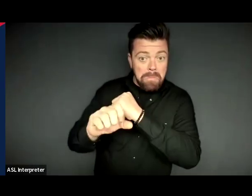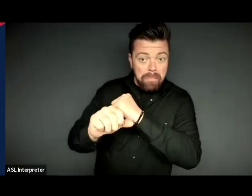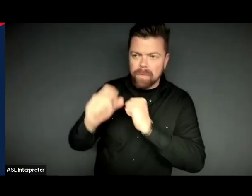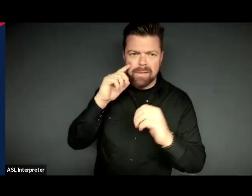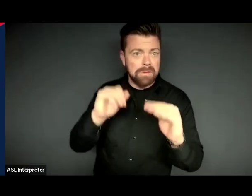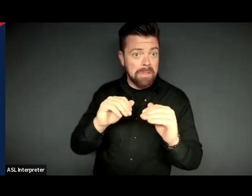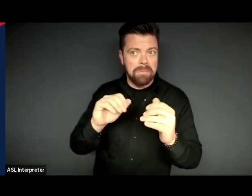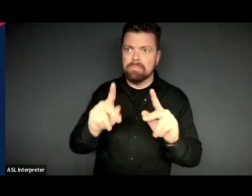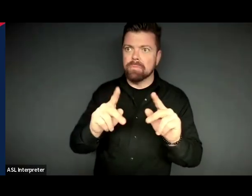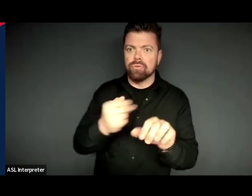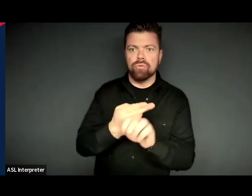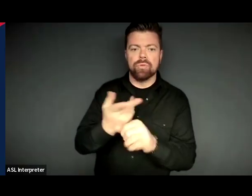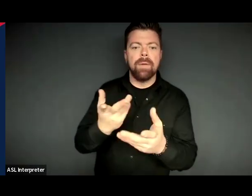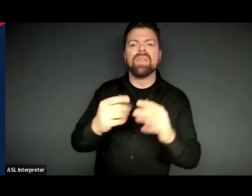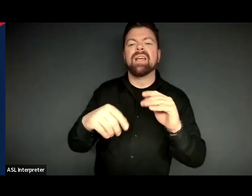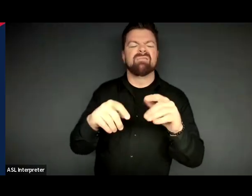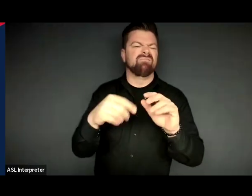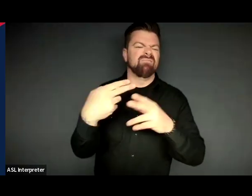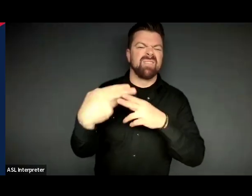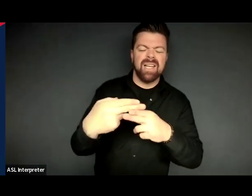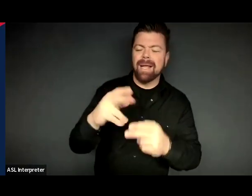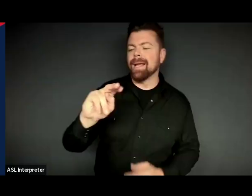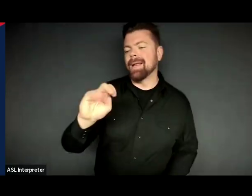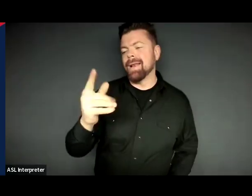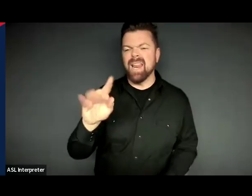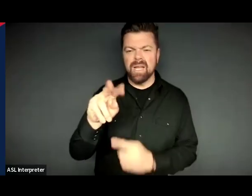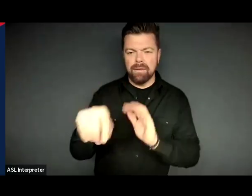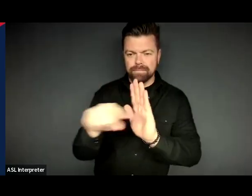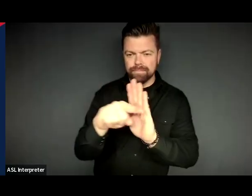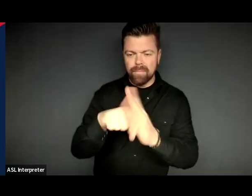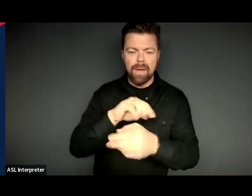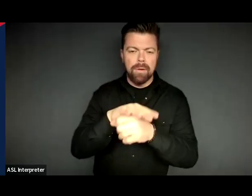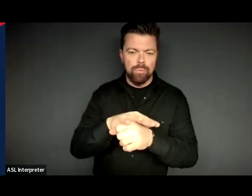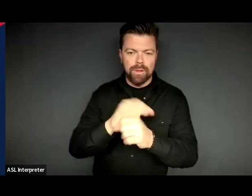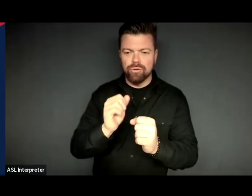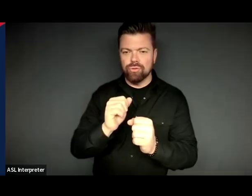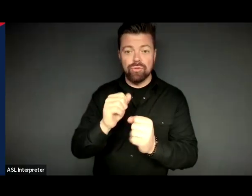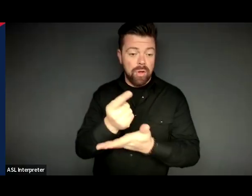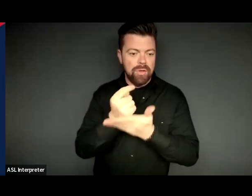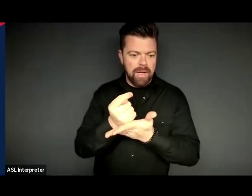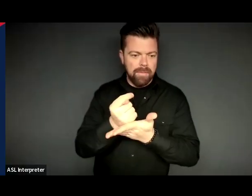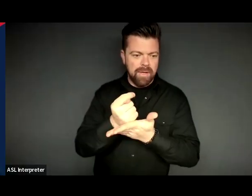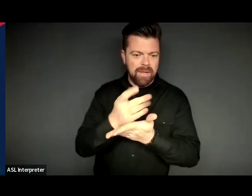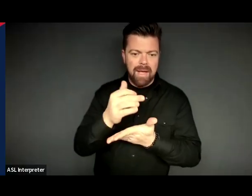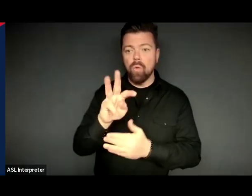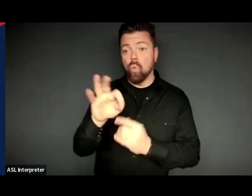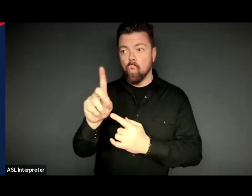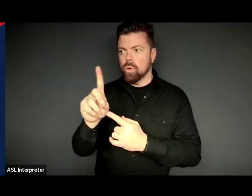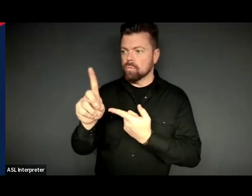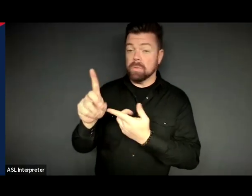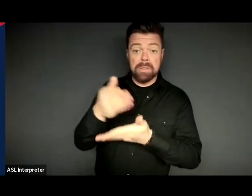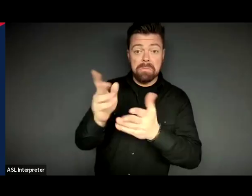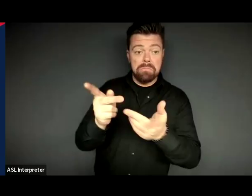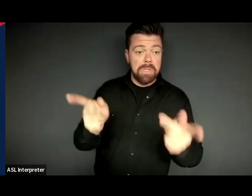it's called negative pressure therapy. That's a wound vac. It's offered in some places, and in some places it's not. Now,